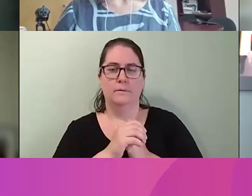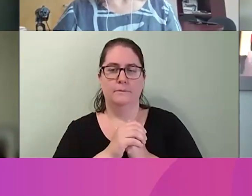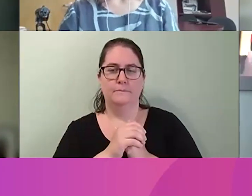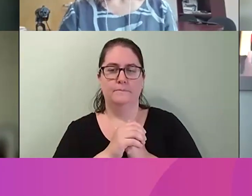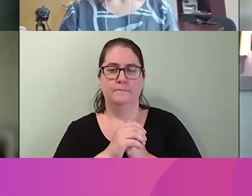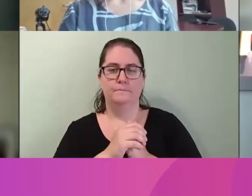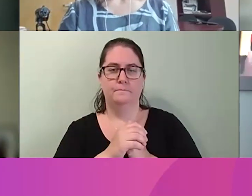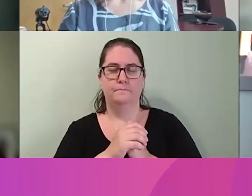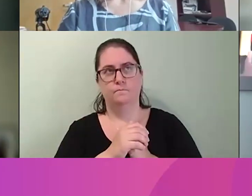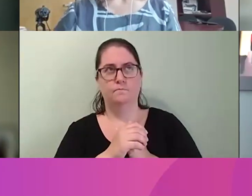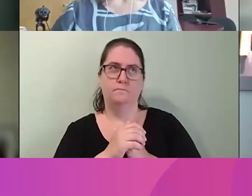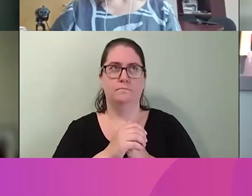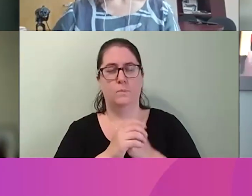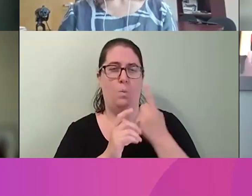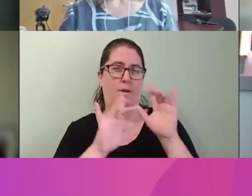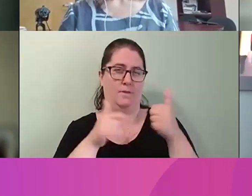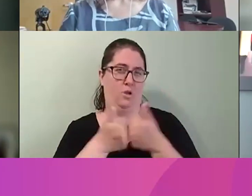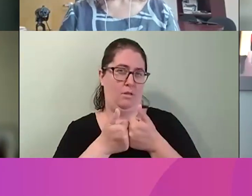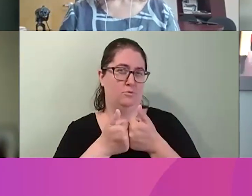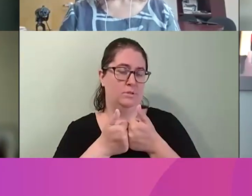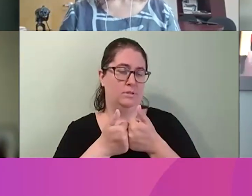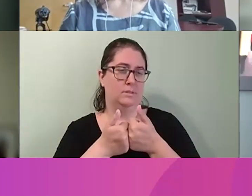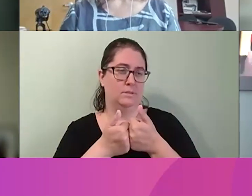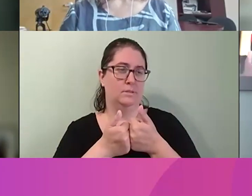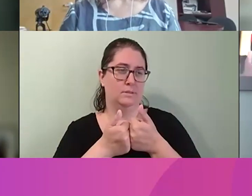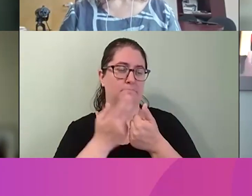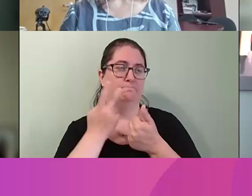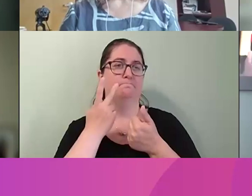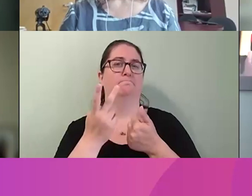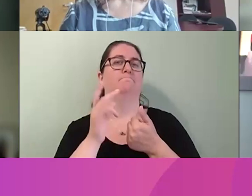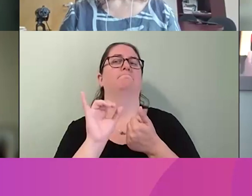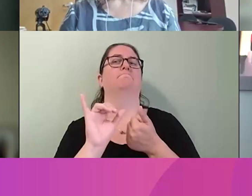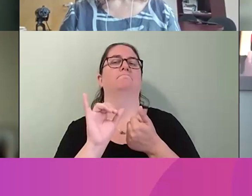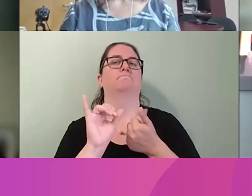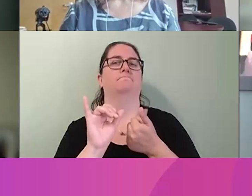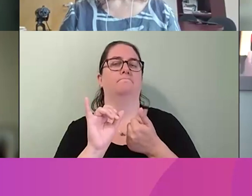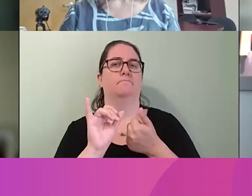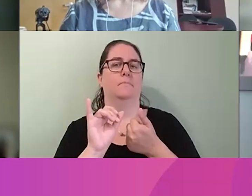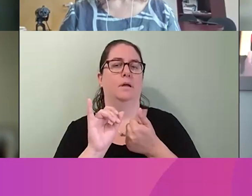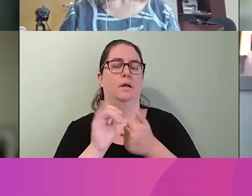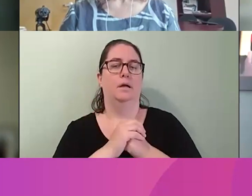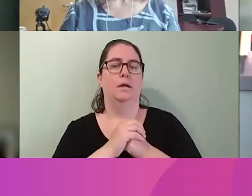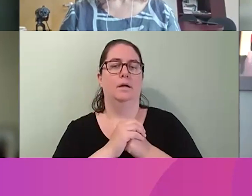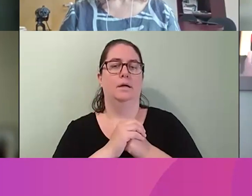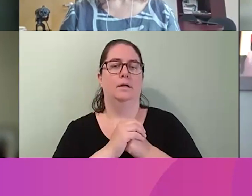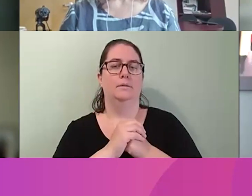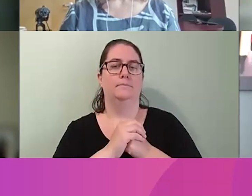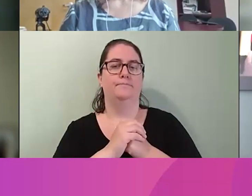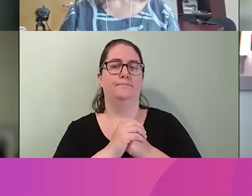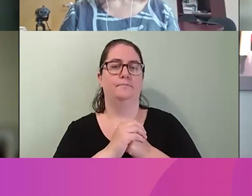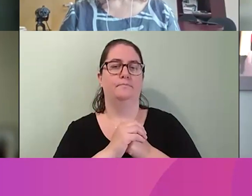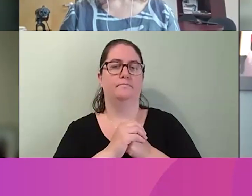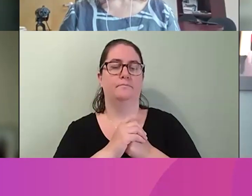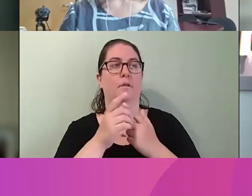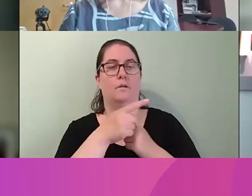And then I guess one of the challenges that we encountered with supporting these women was that the